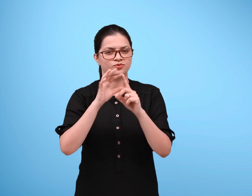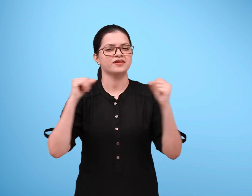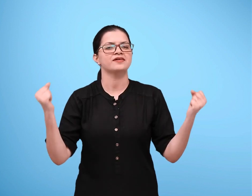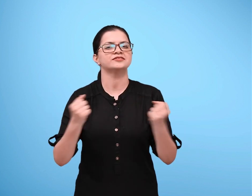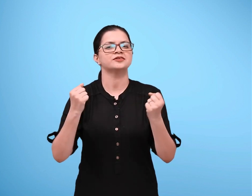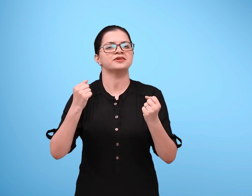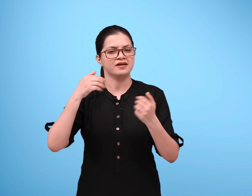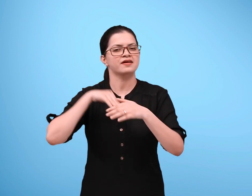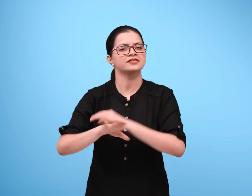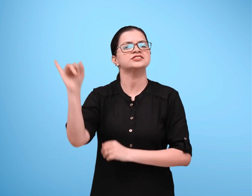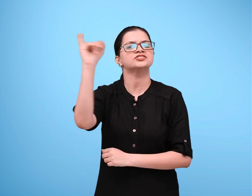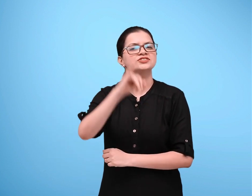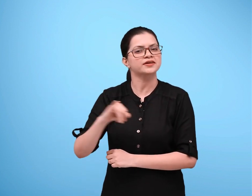Activity 6.